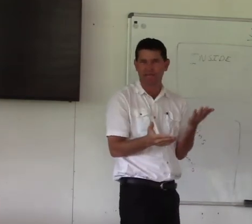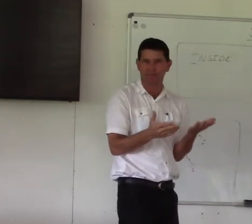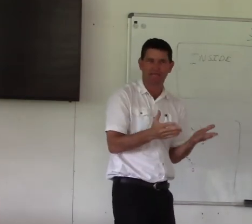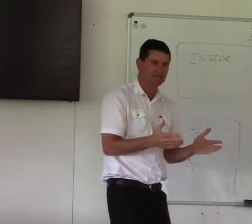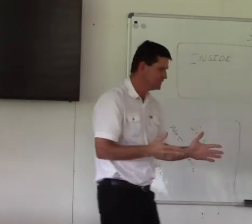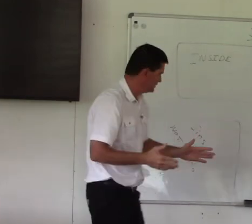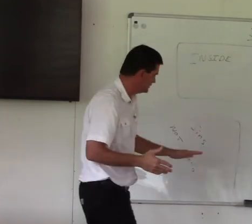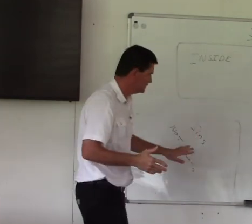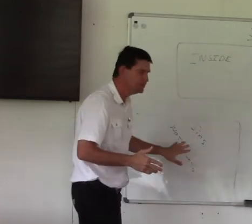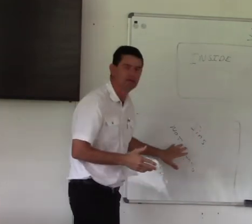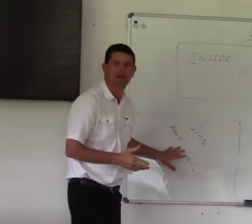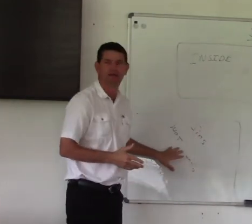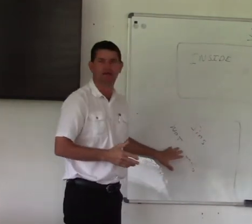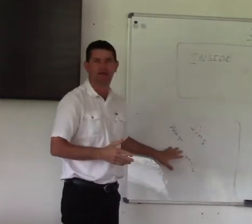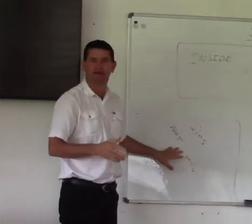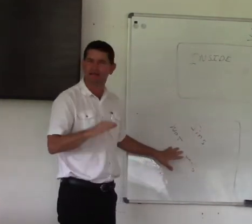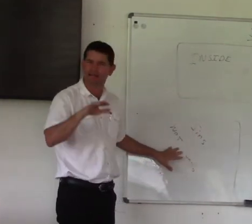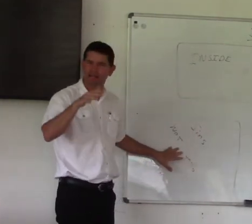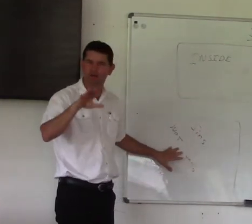maybe, a little bit,